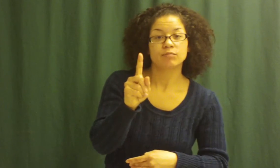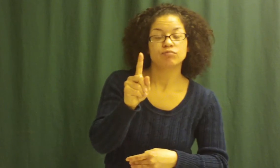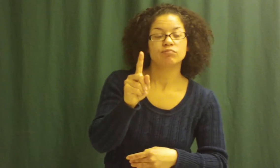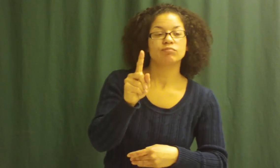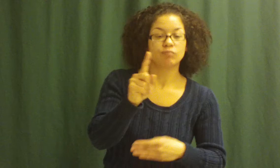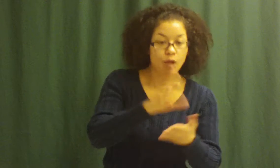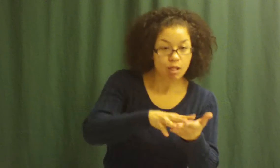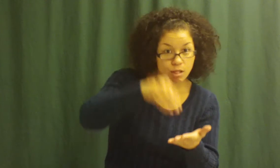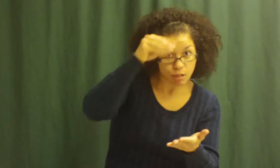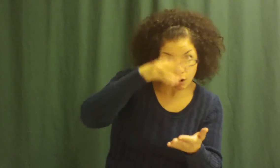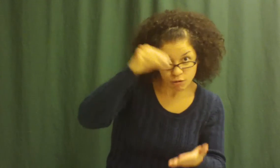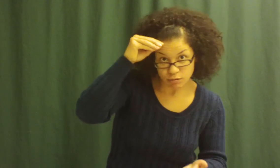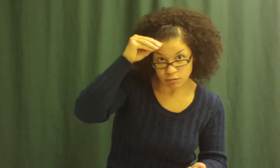On the other hand,